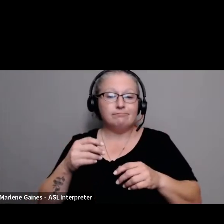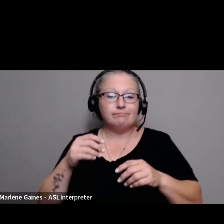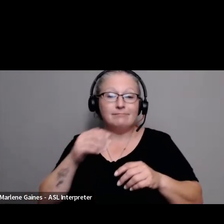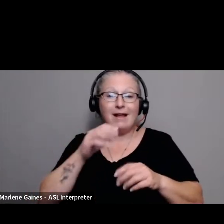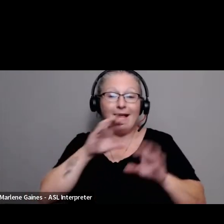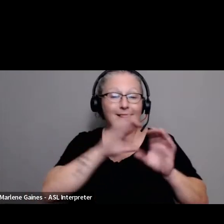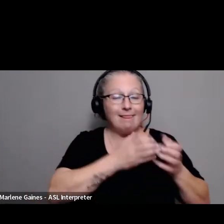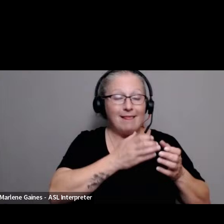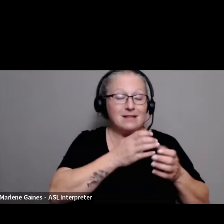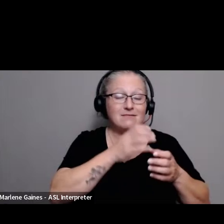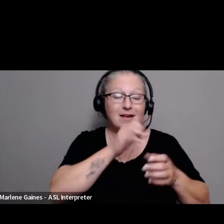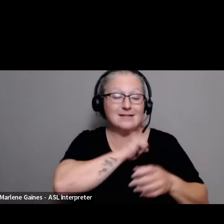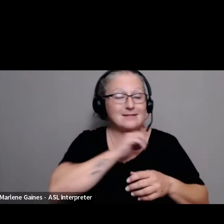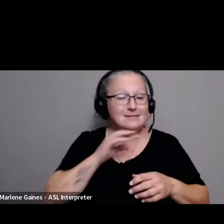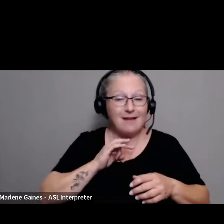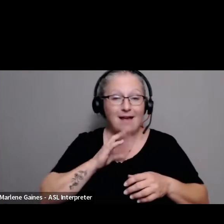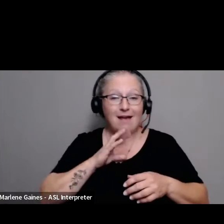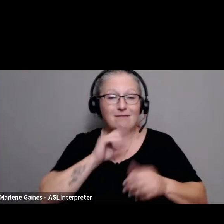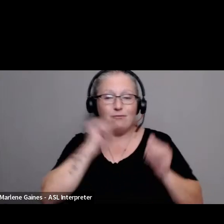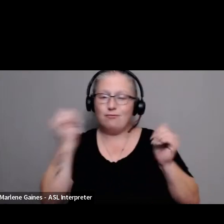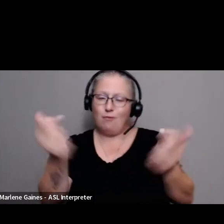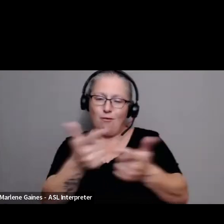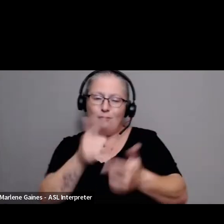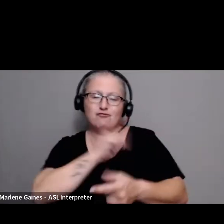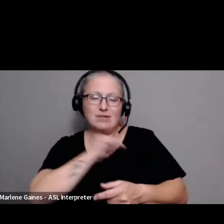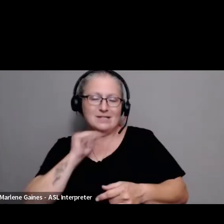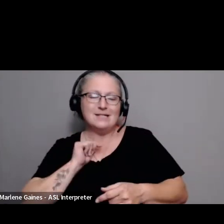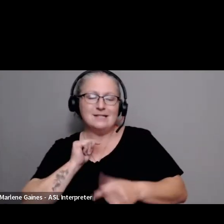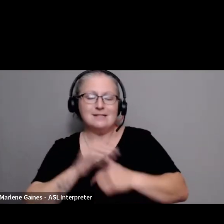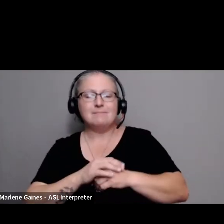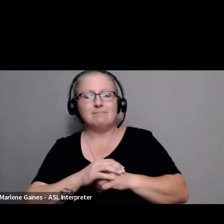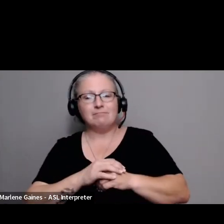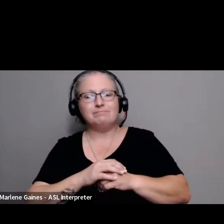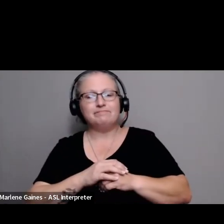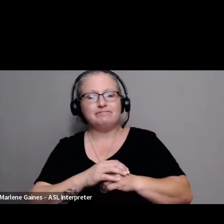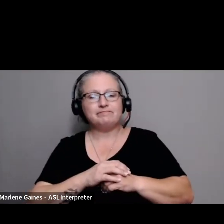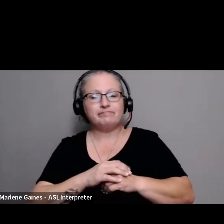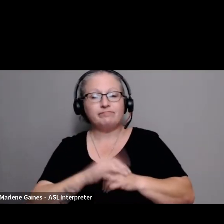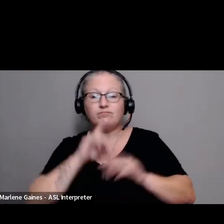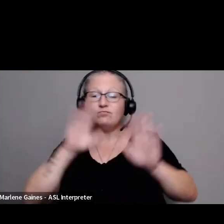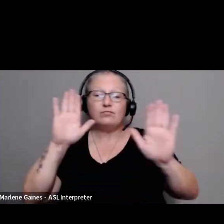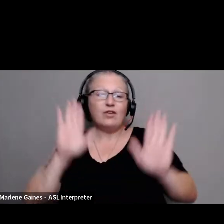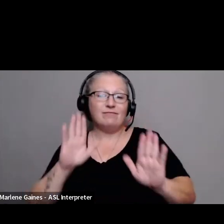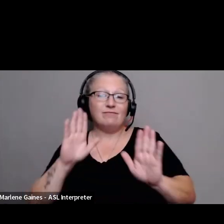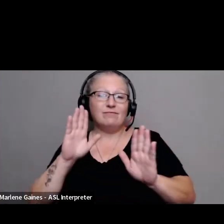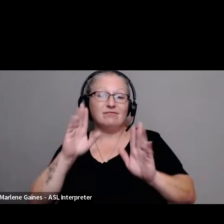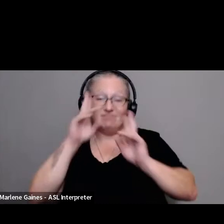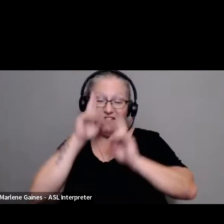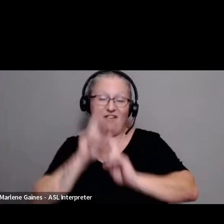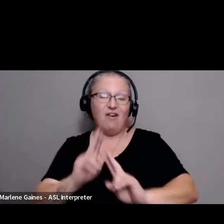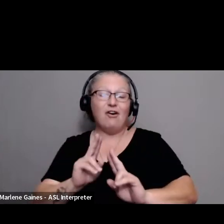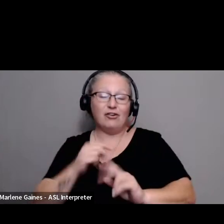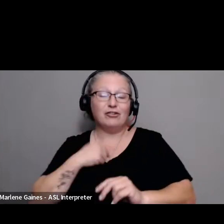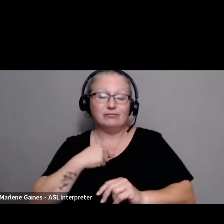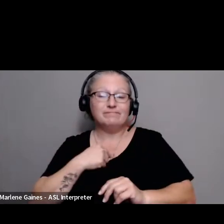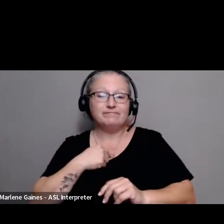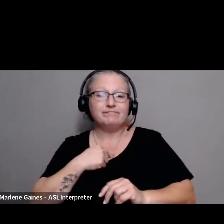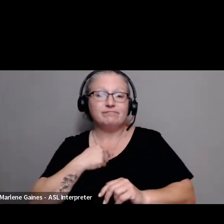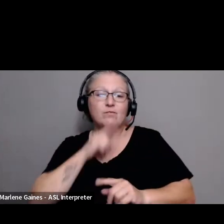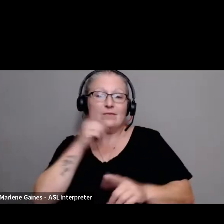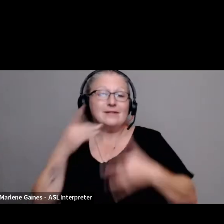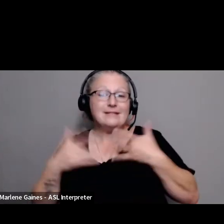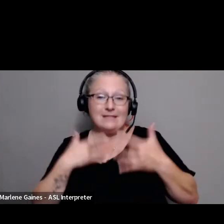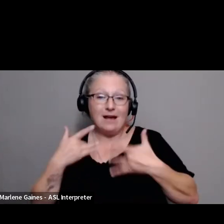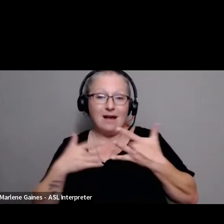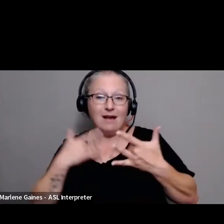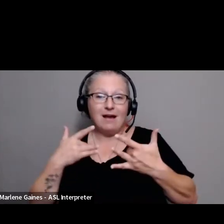classified staff, and all of you trustees. This is a wonderful honor to do. I'm really